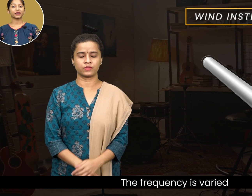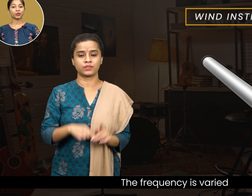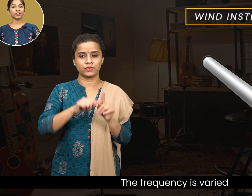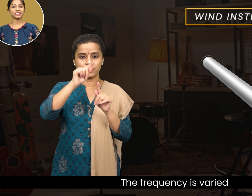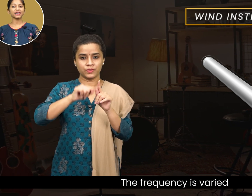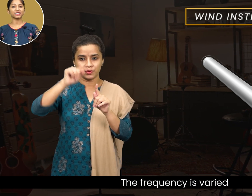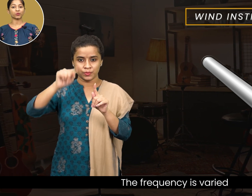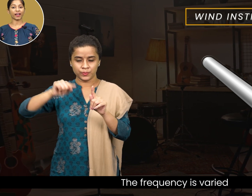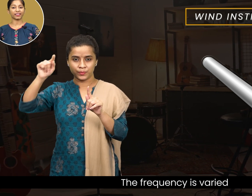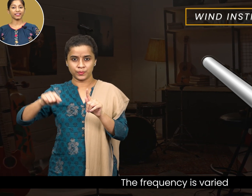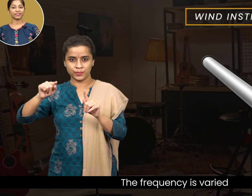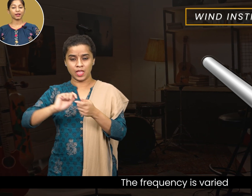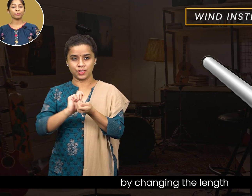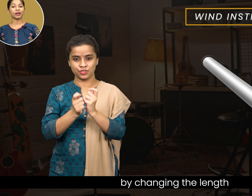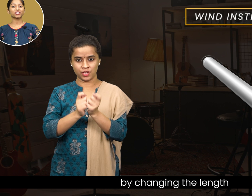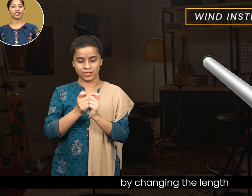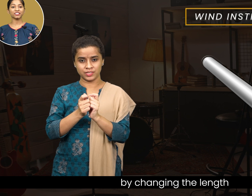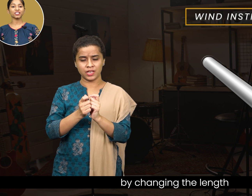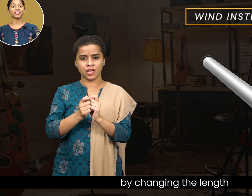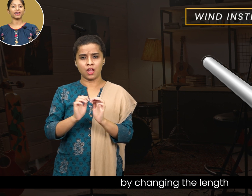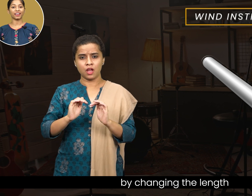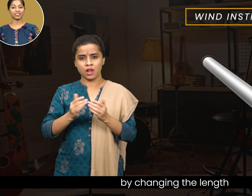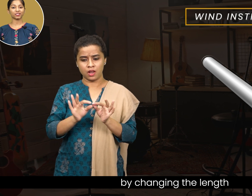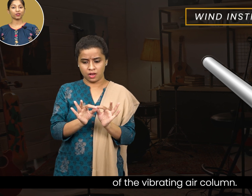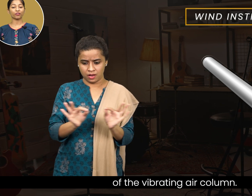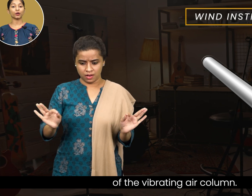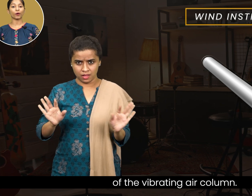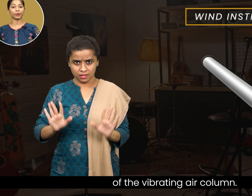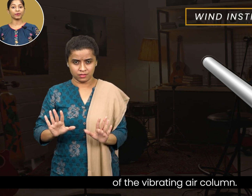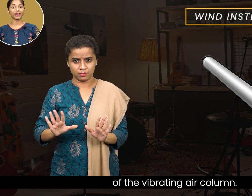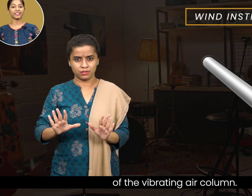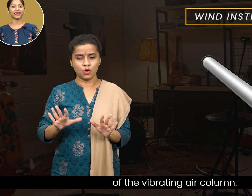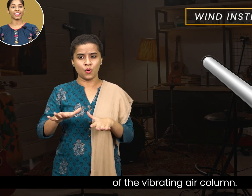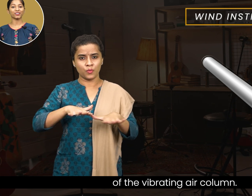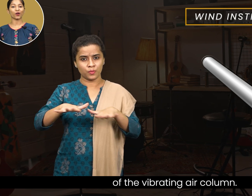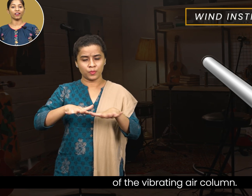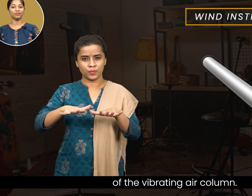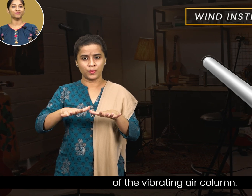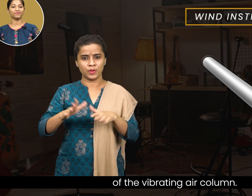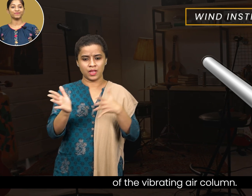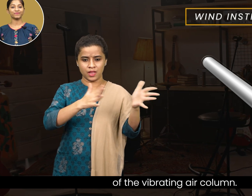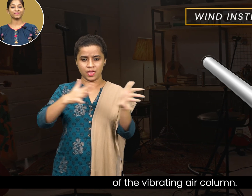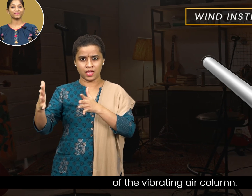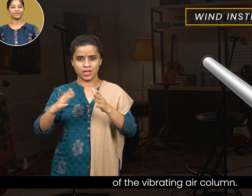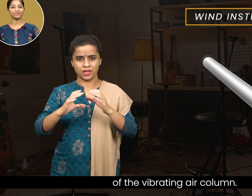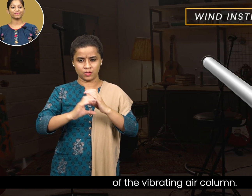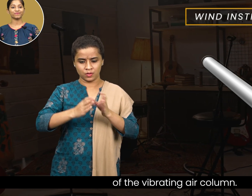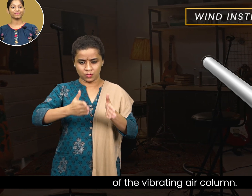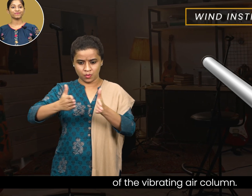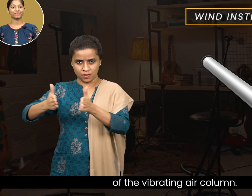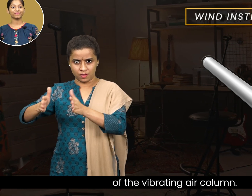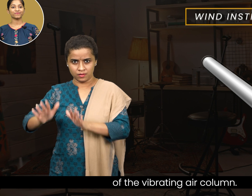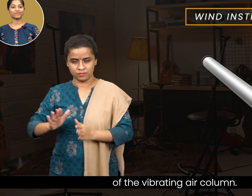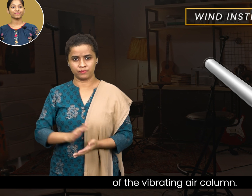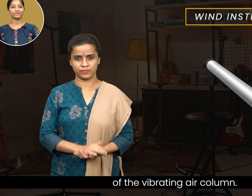The frequency is varied by changing the length of the vibrating air column.